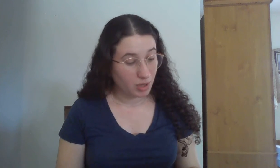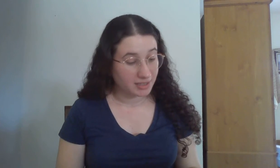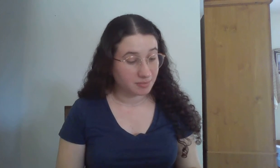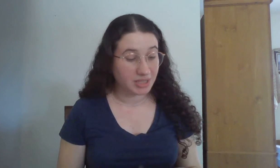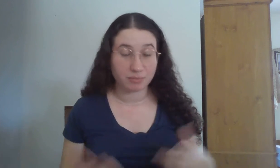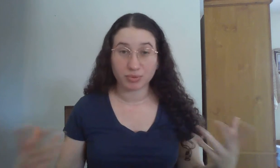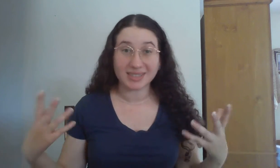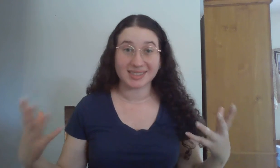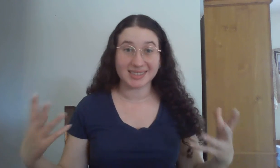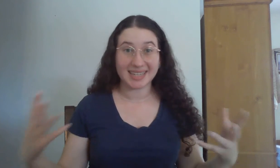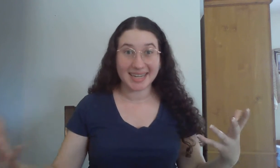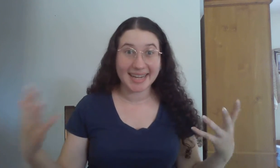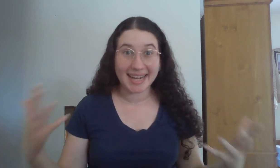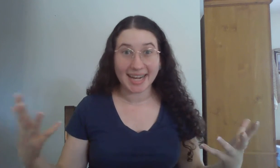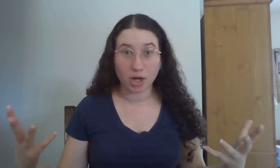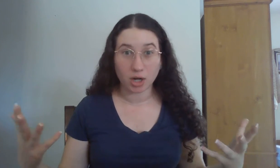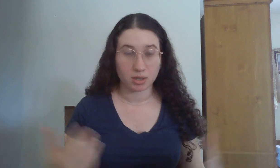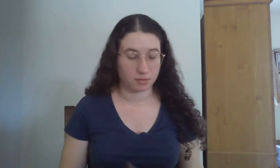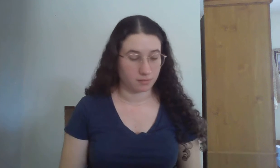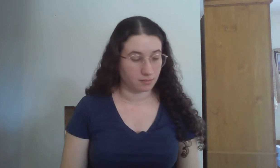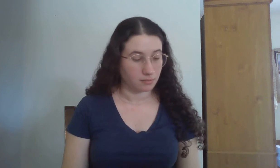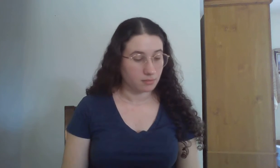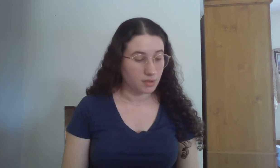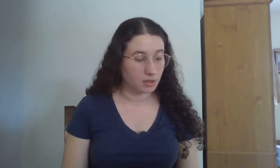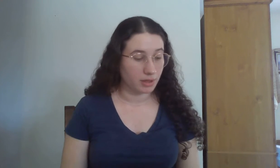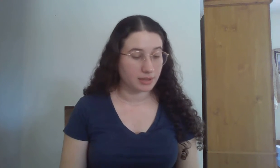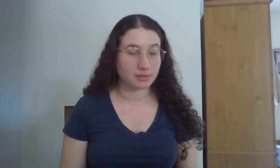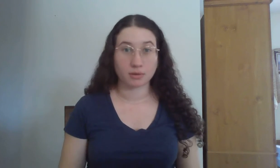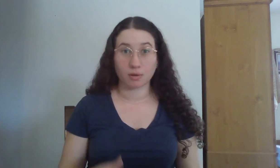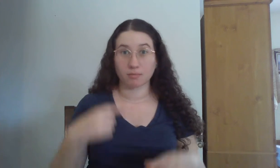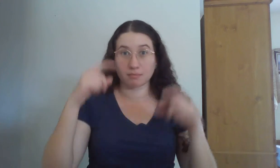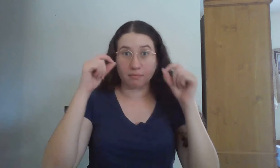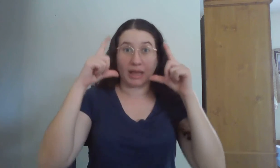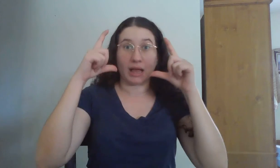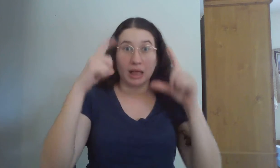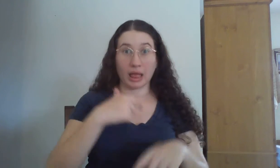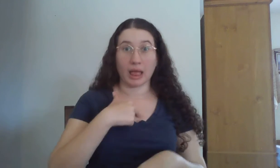Surprise me, president here, right?